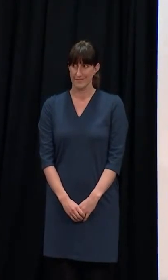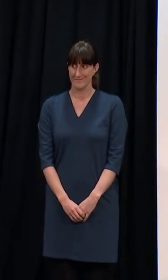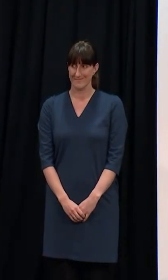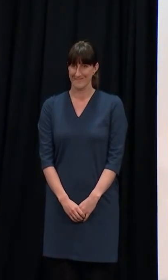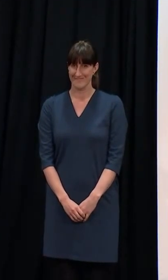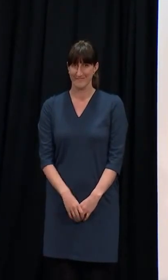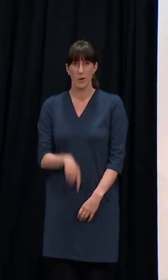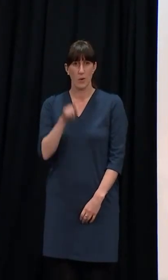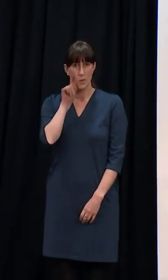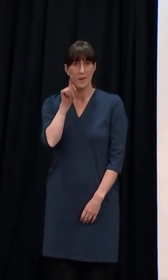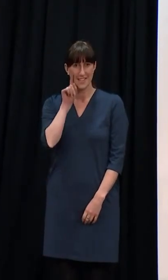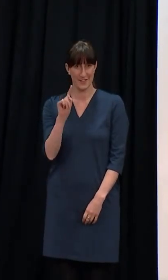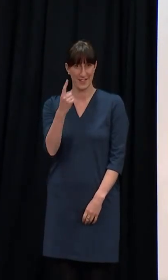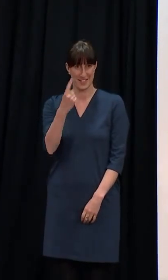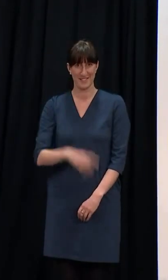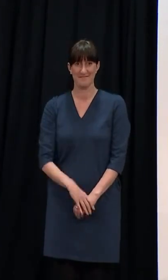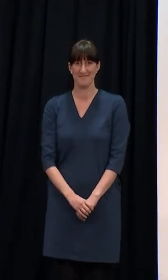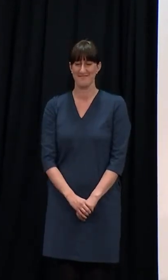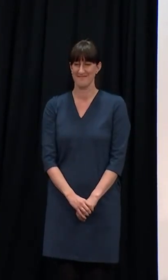Water first.